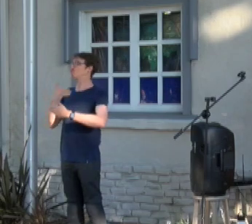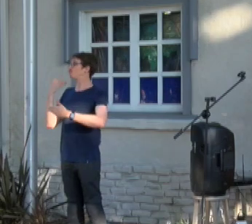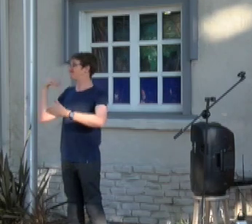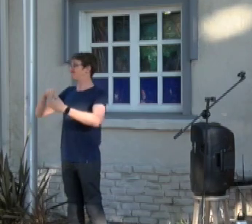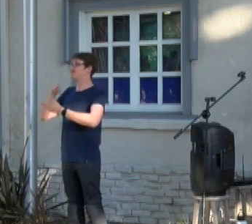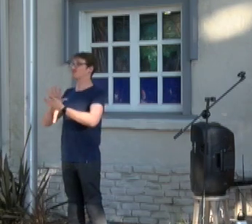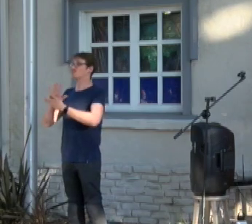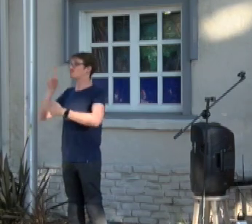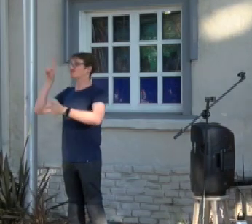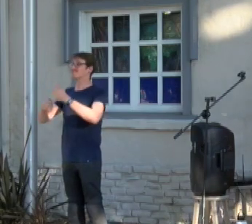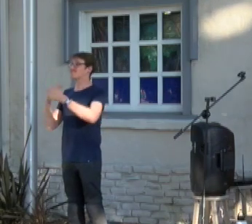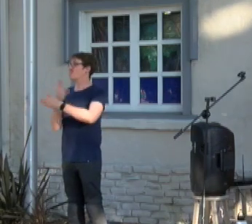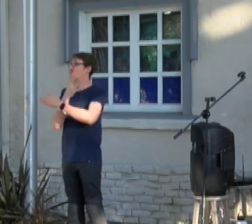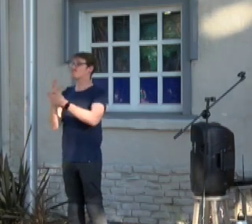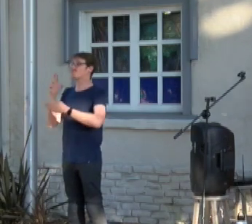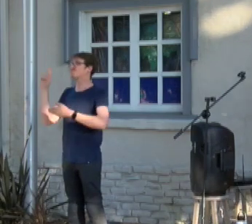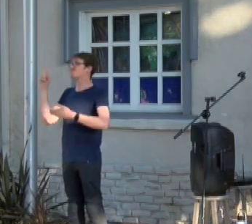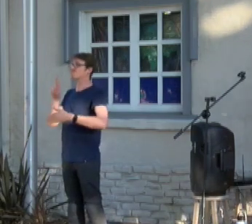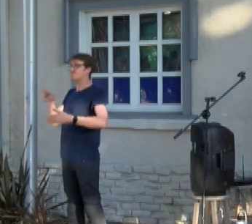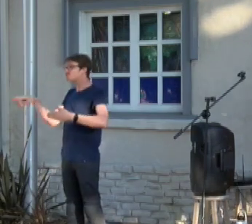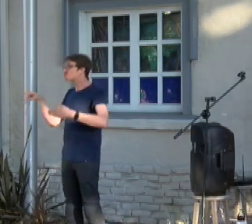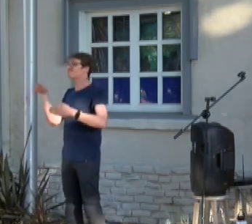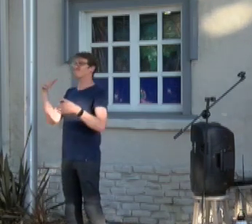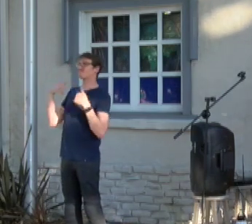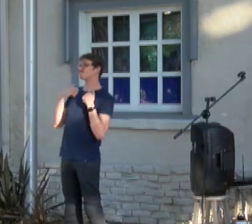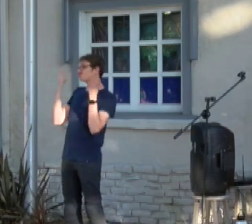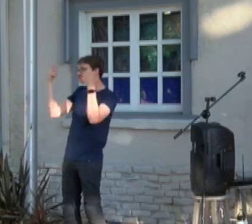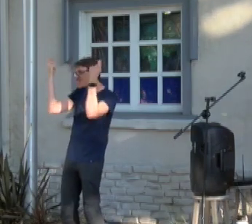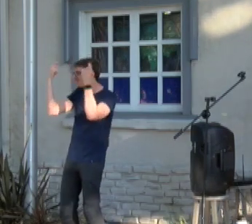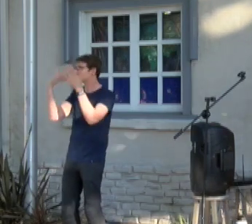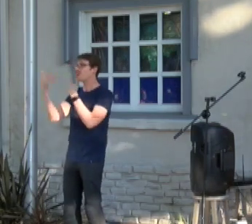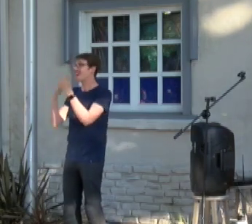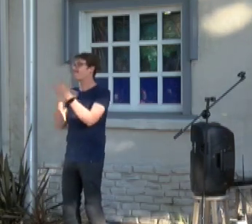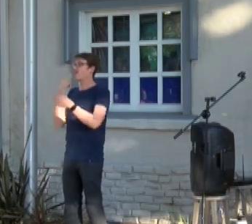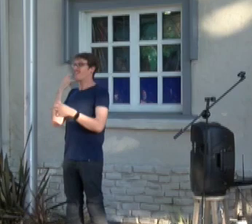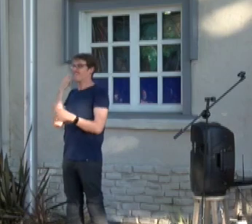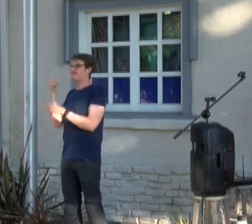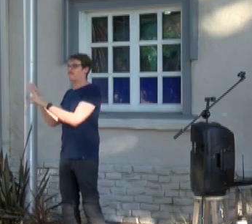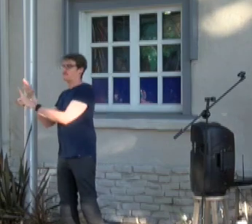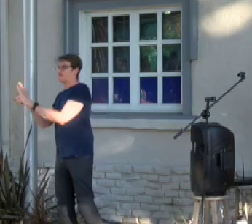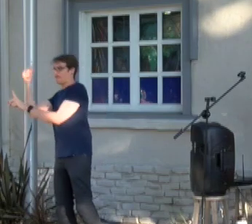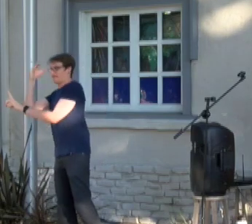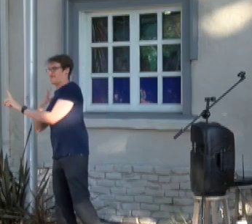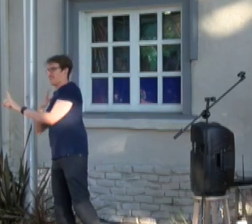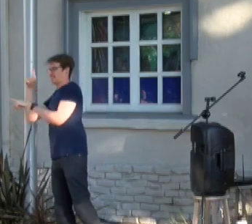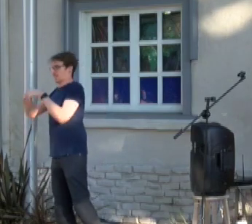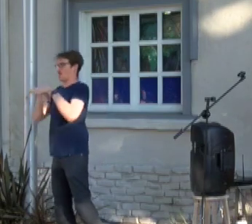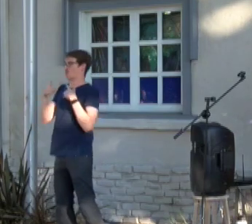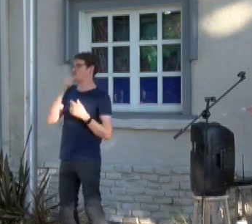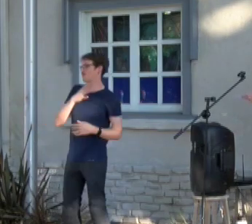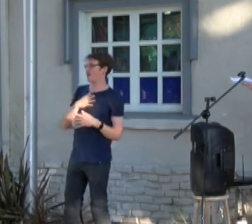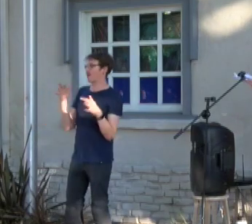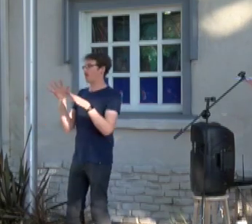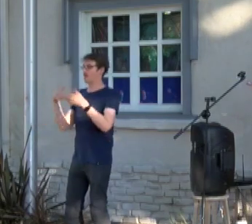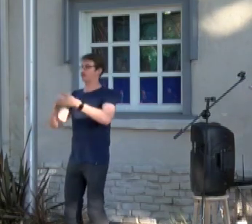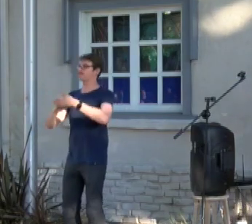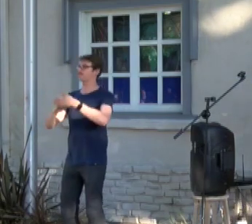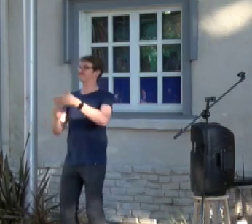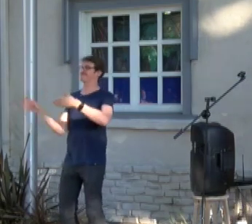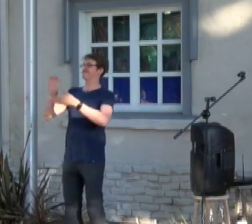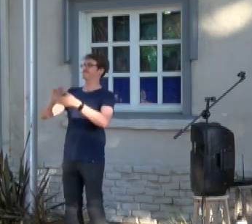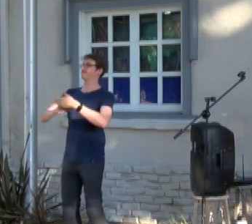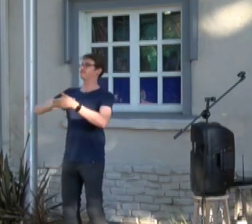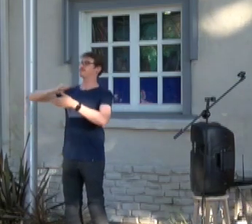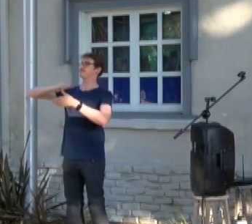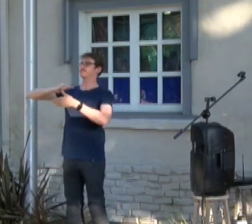schools cannot use restrooms or gyms that identify, that reflect their identity. And the water rises